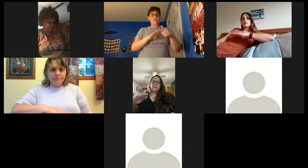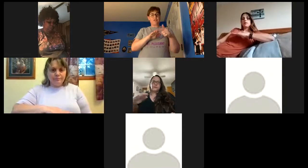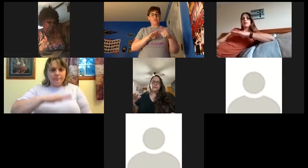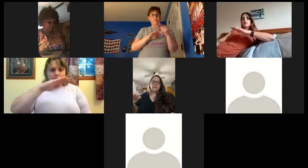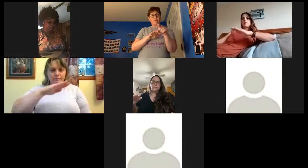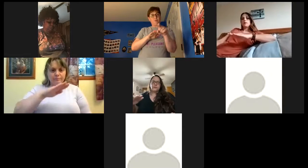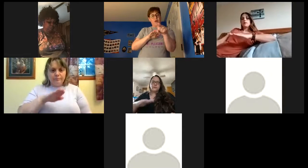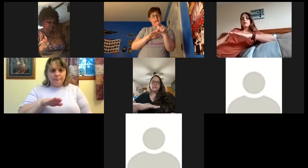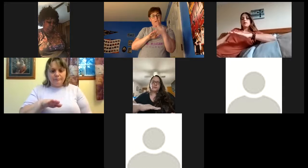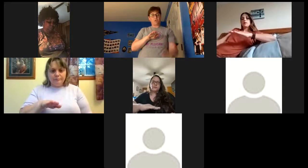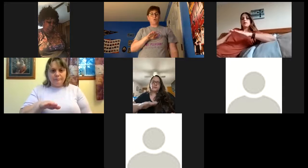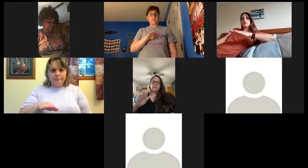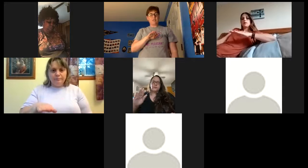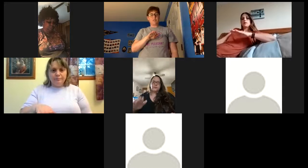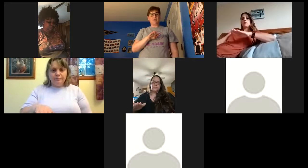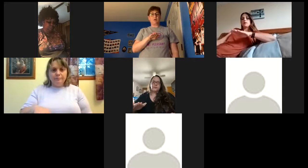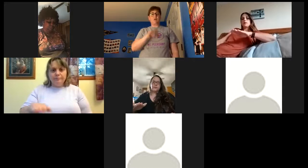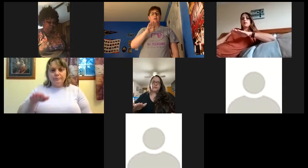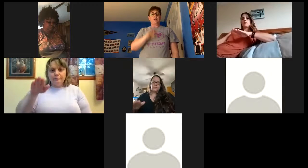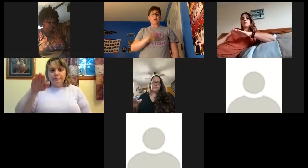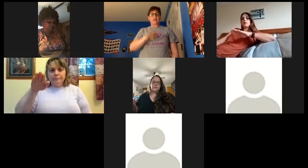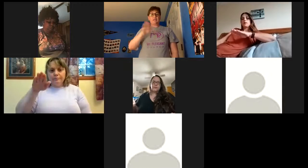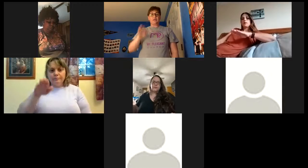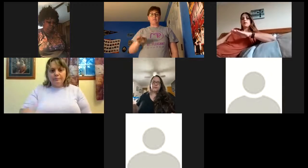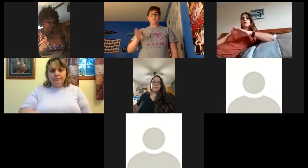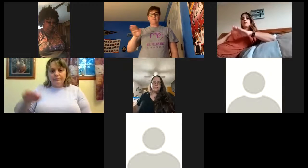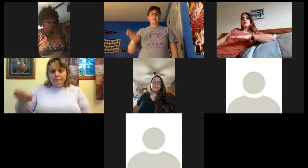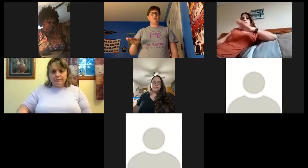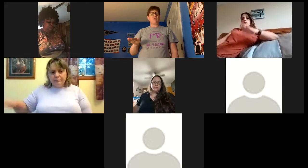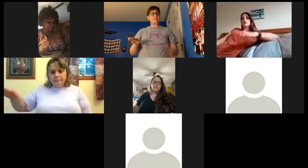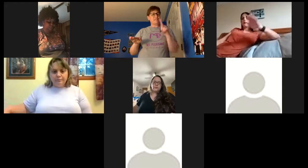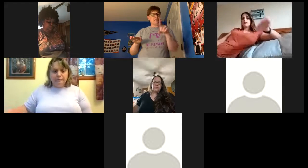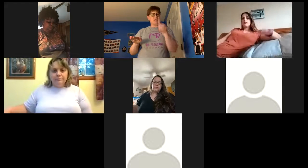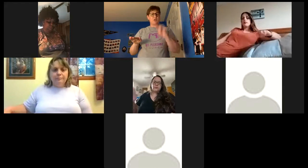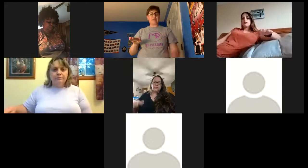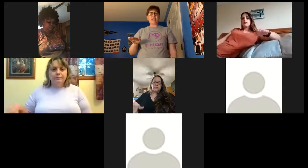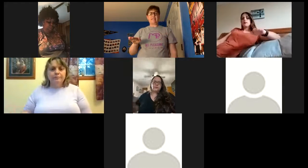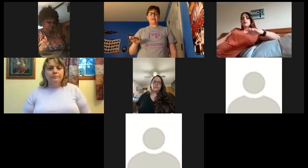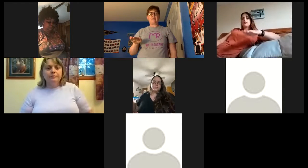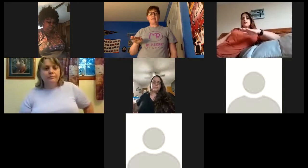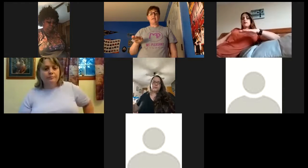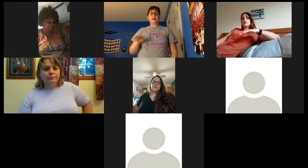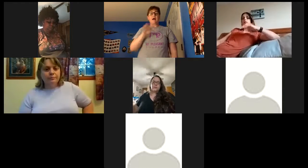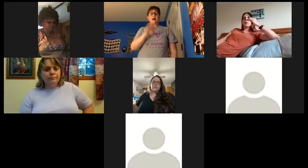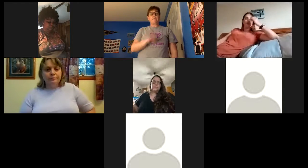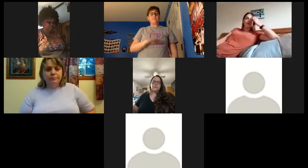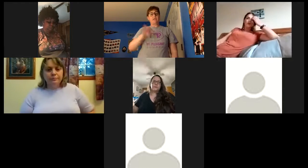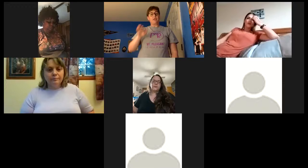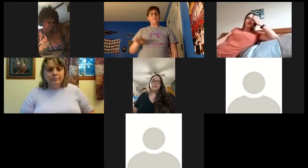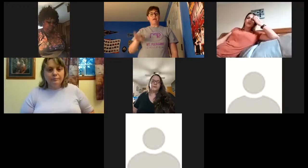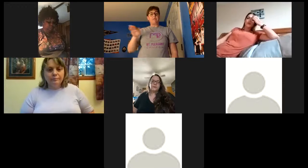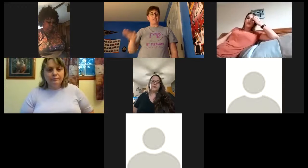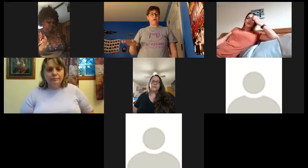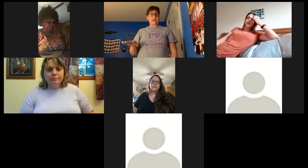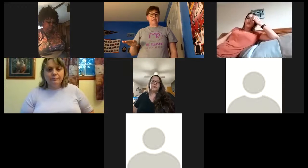your fingertips are pointing out towards the speaker. And so it's out towards the listener, I guess, actually. And